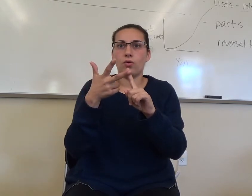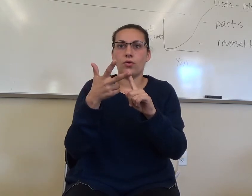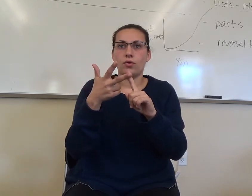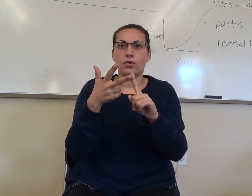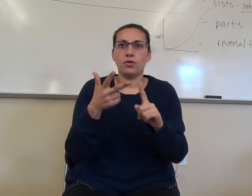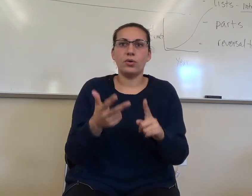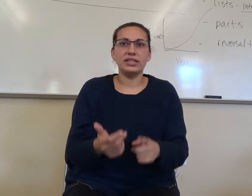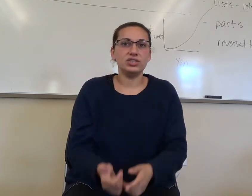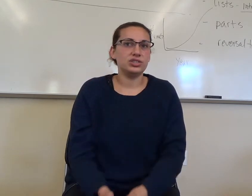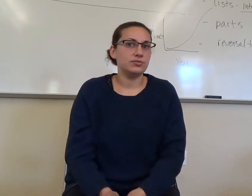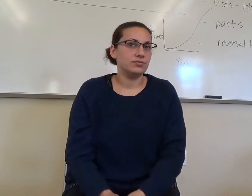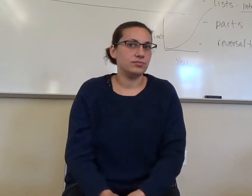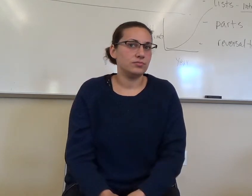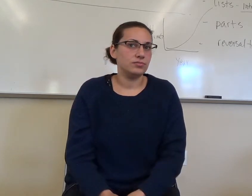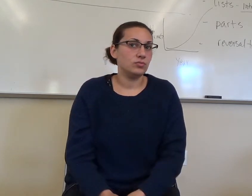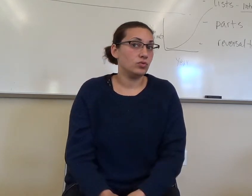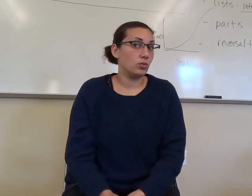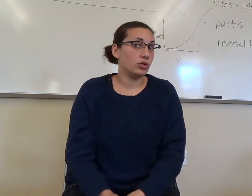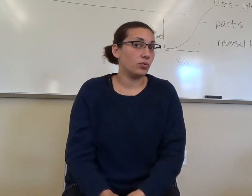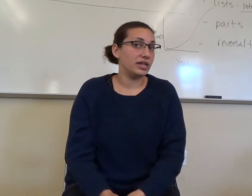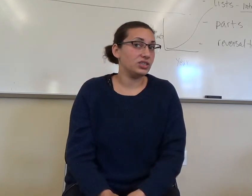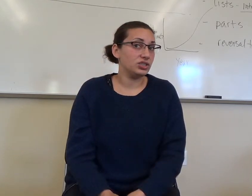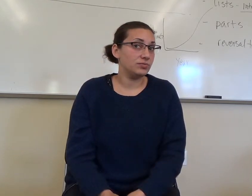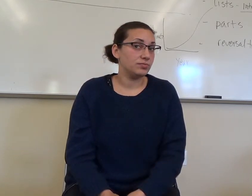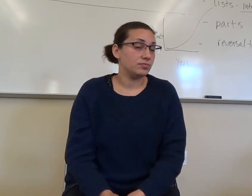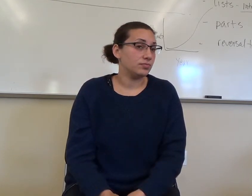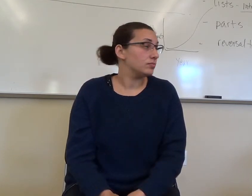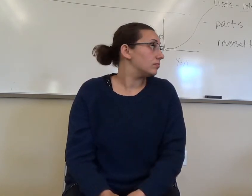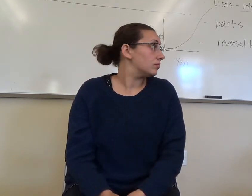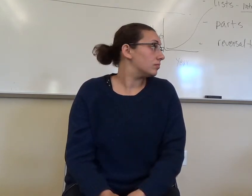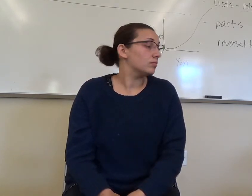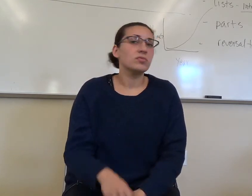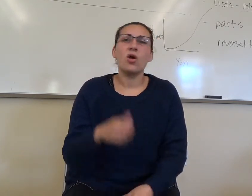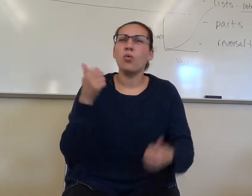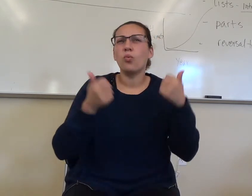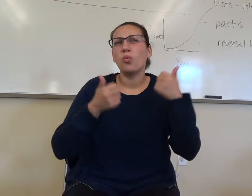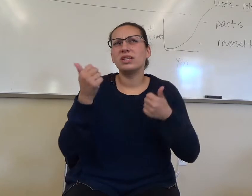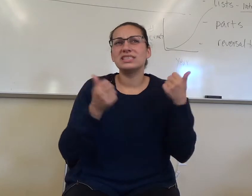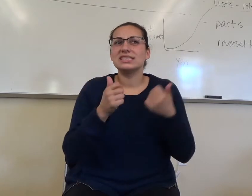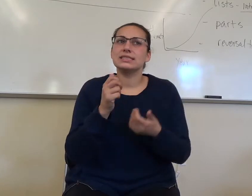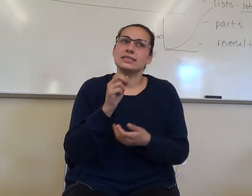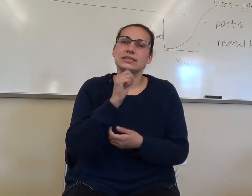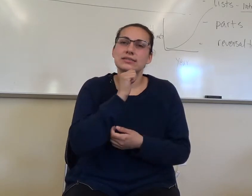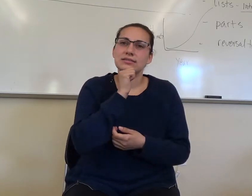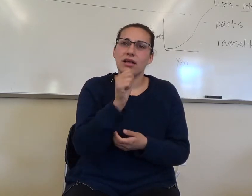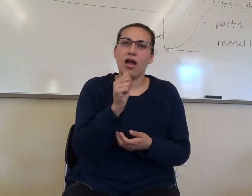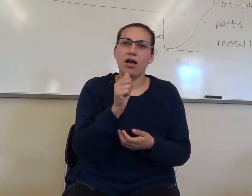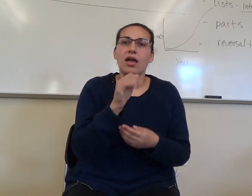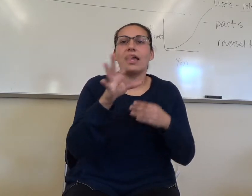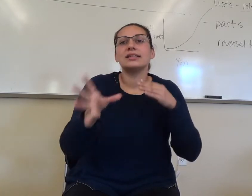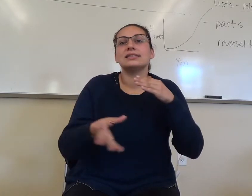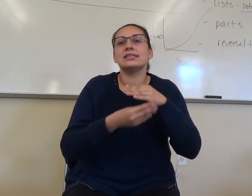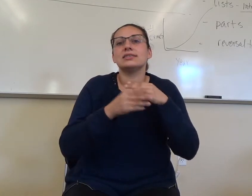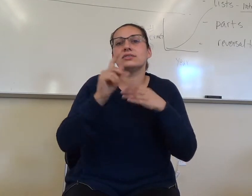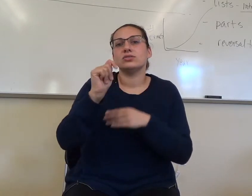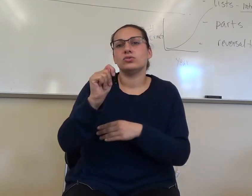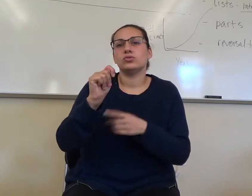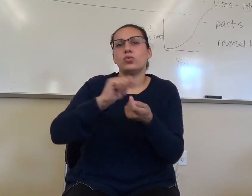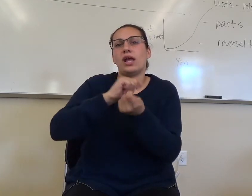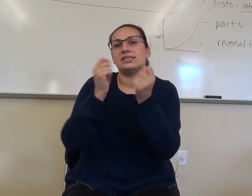Yeah, same Which? with- What? The word which? Which isn't one of our addition transitions.